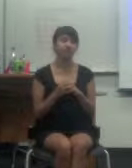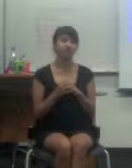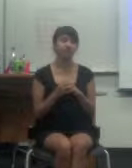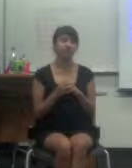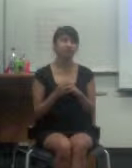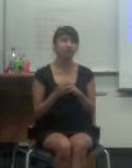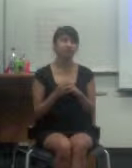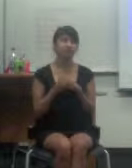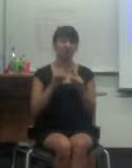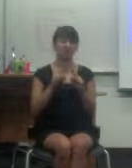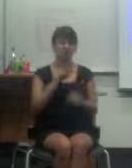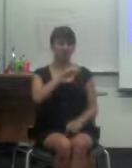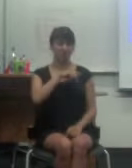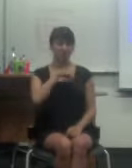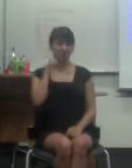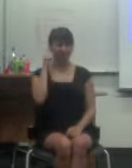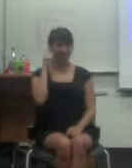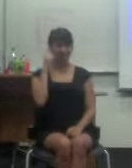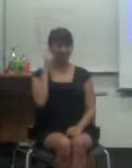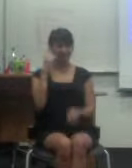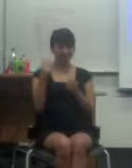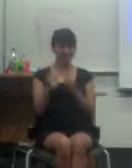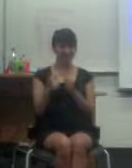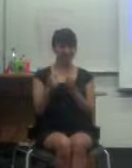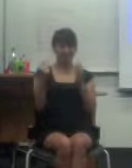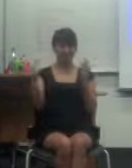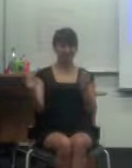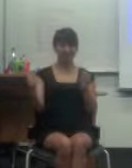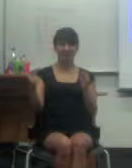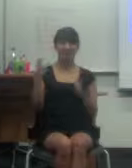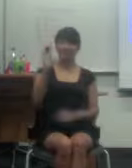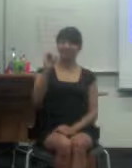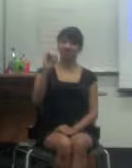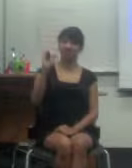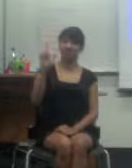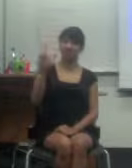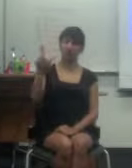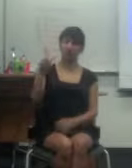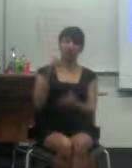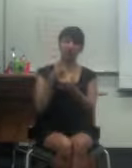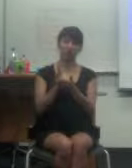civil rights to tell somebody that they have to do something.